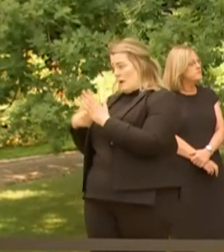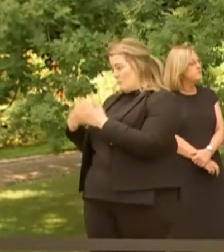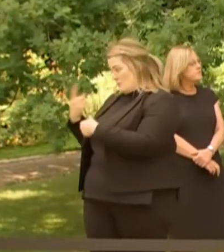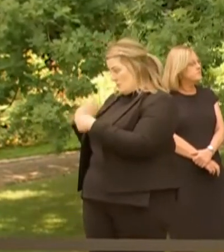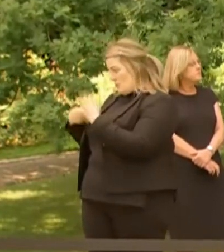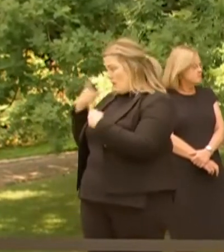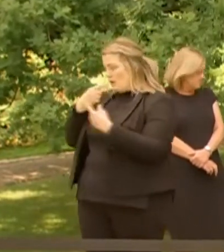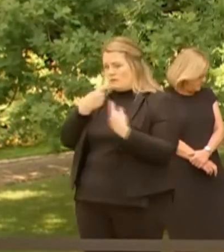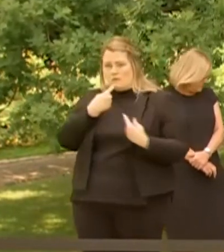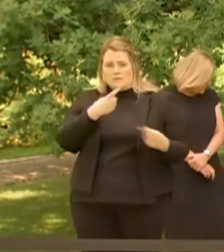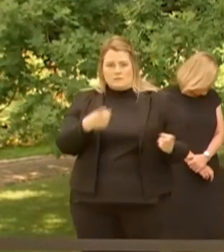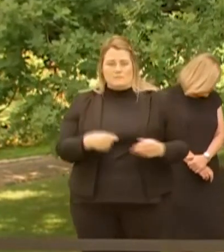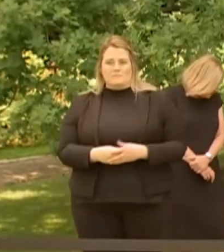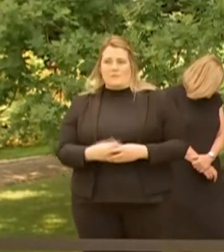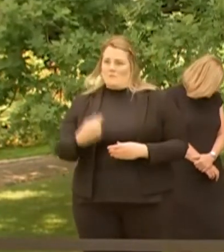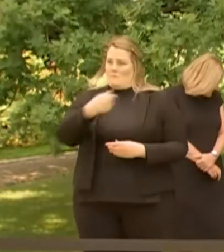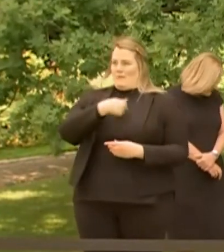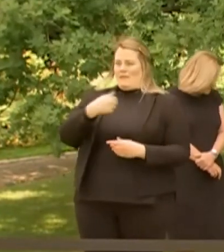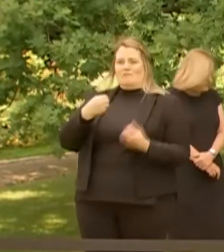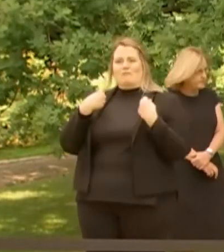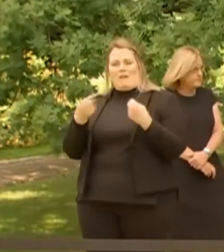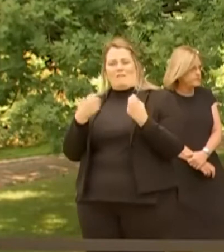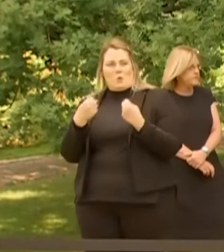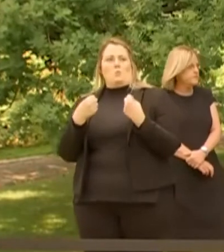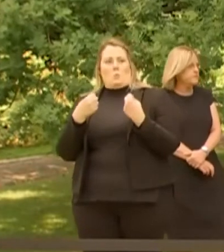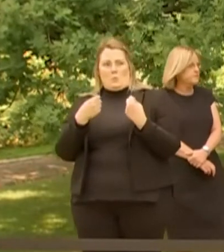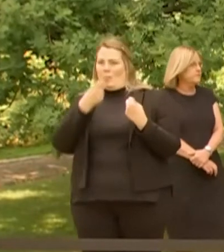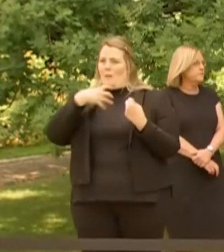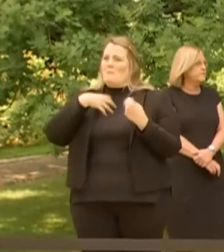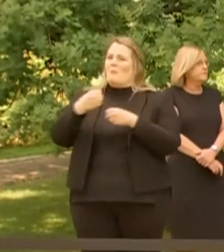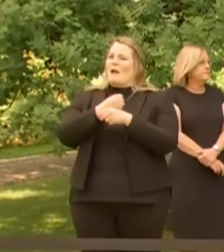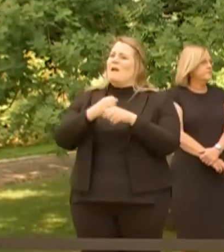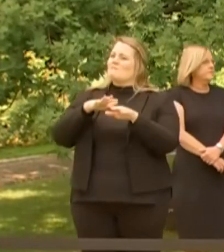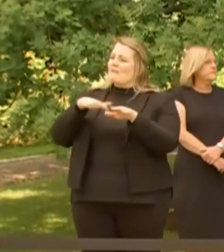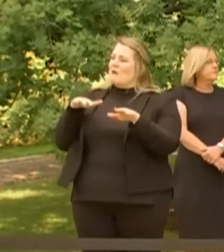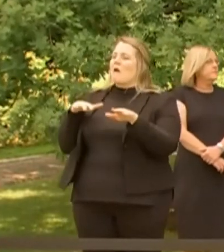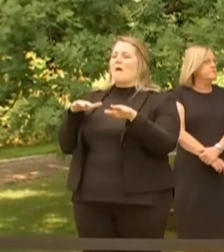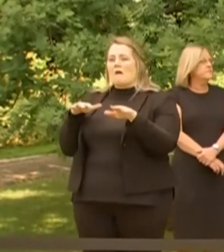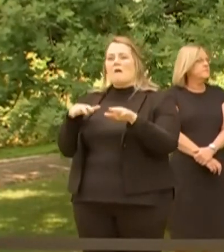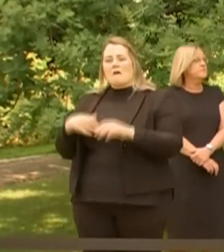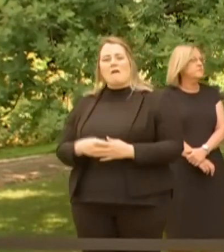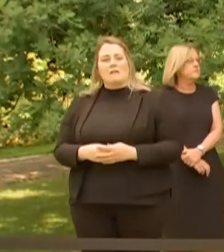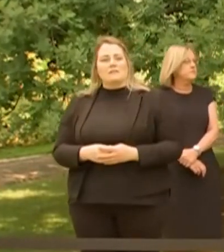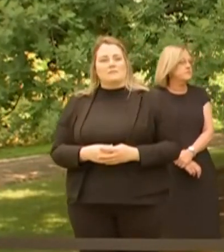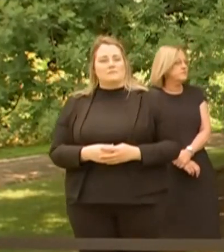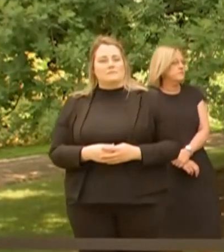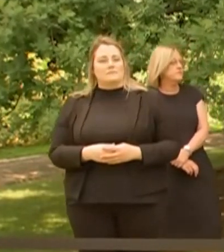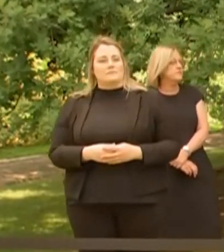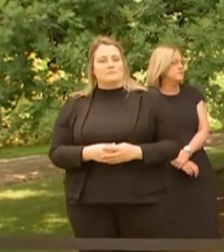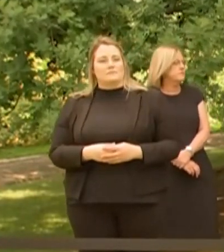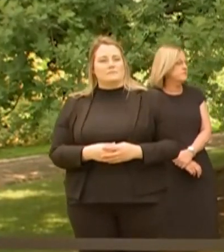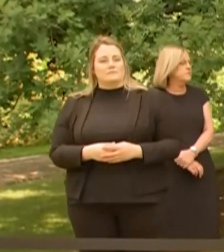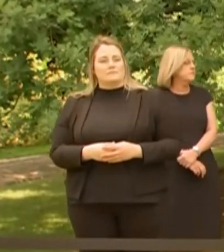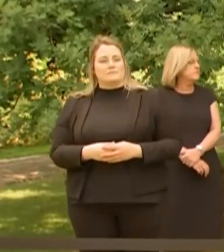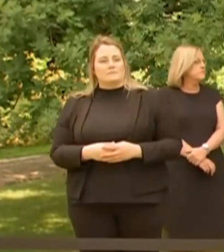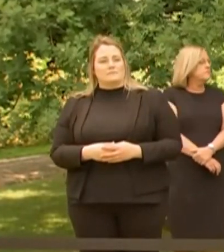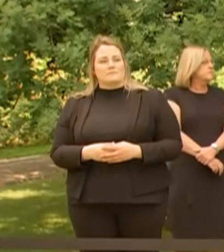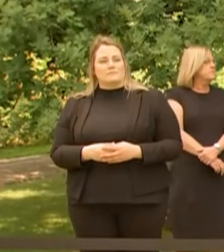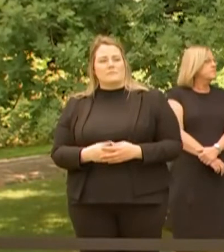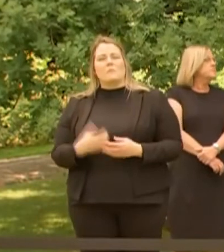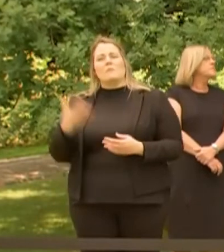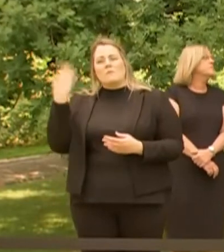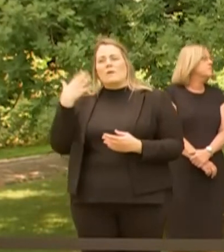was noticeable to me that the traffic was up a bit this morning. But if we've got any other metrics around Google and some of the stuff we have around